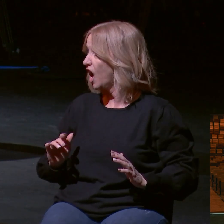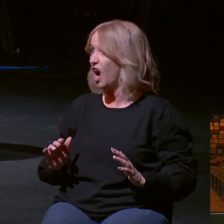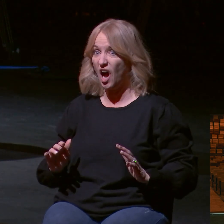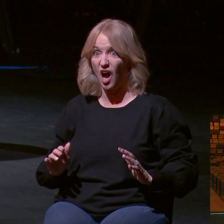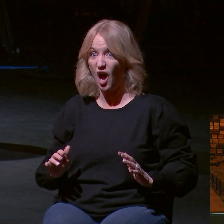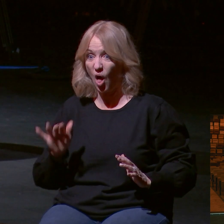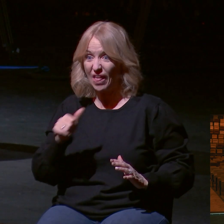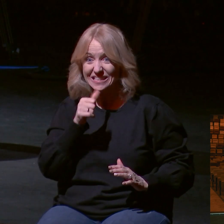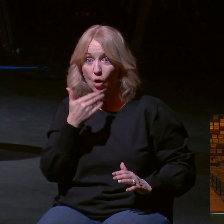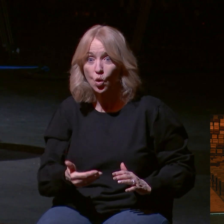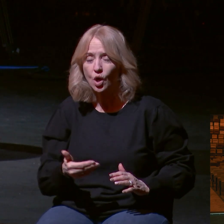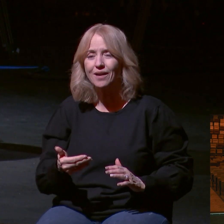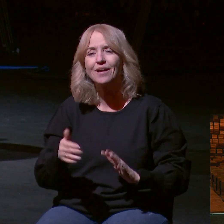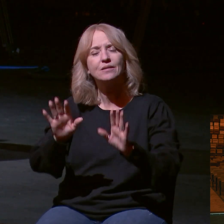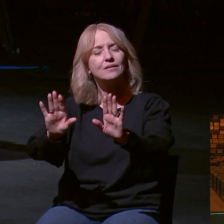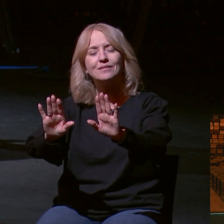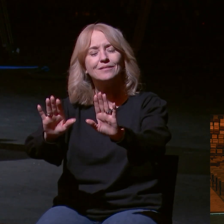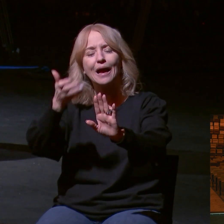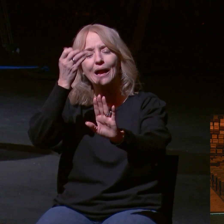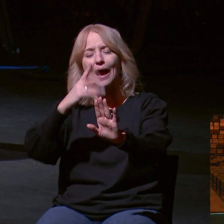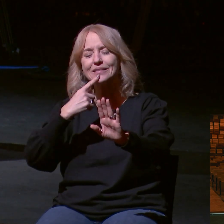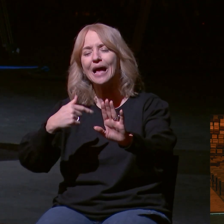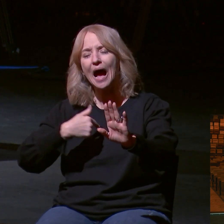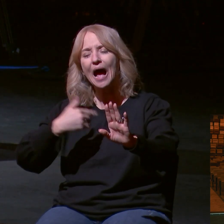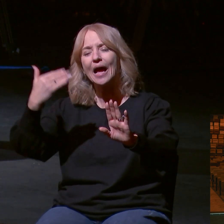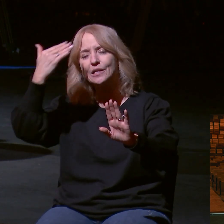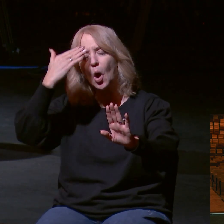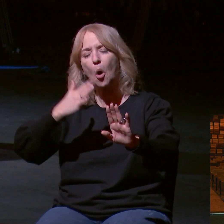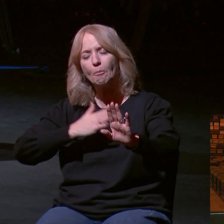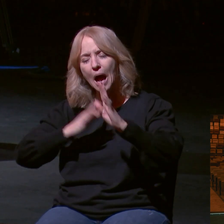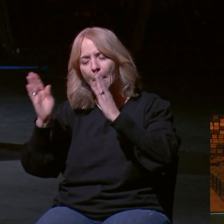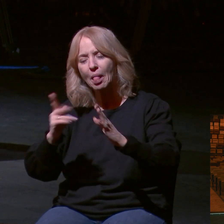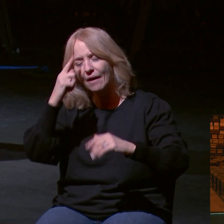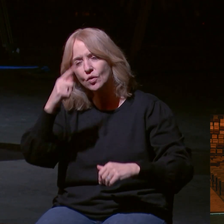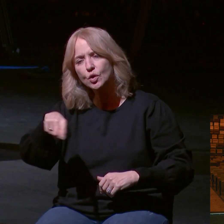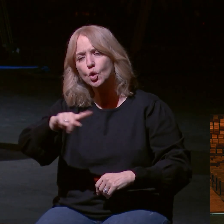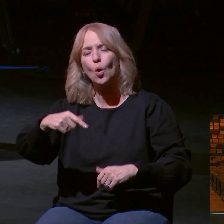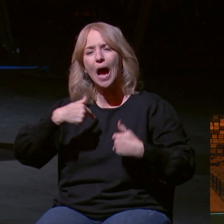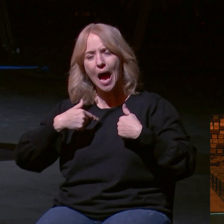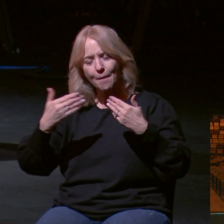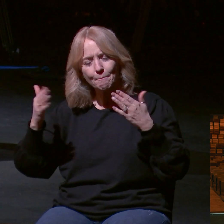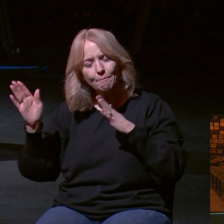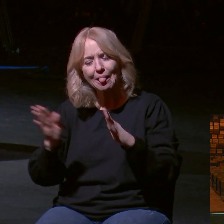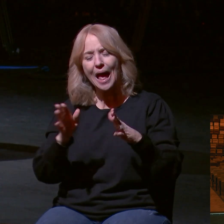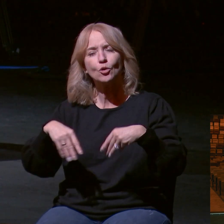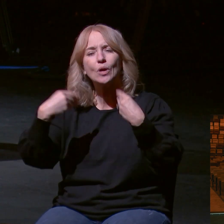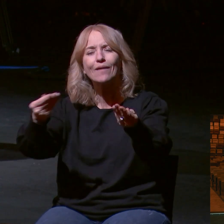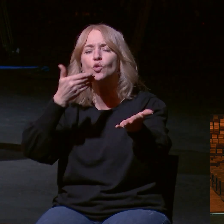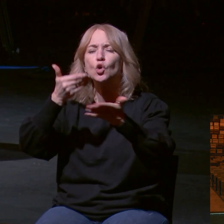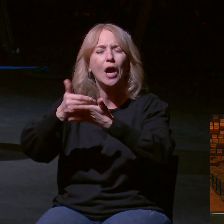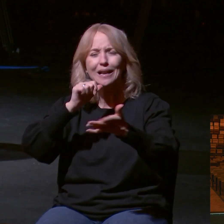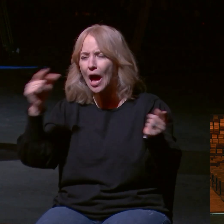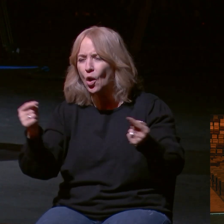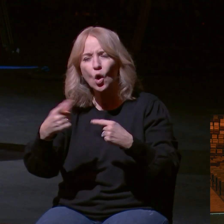you, plans to prosper you and not to harm you, plans to give you hope and a future, which, by the way, were God's plans all